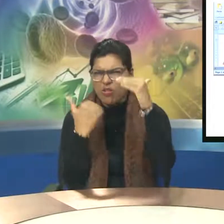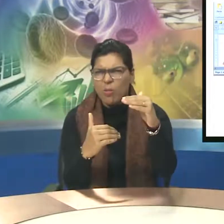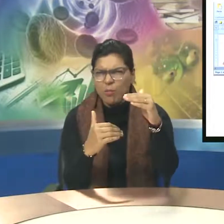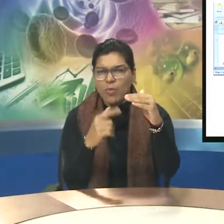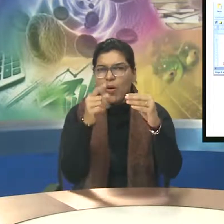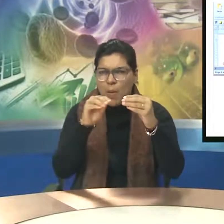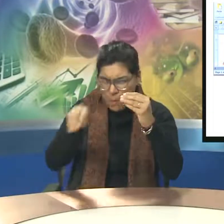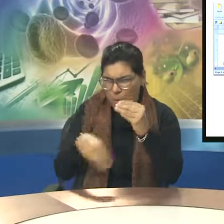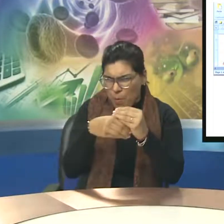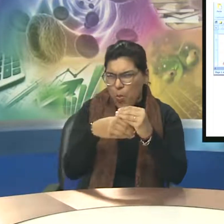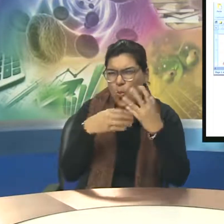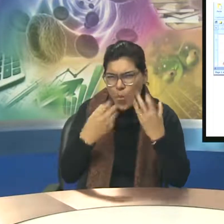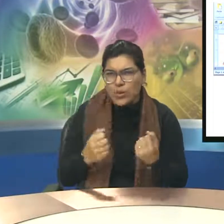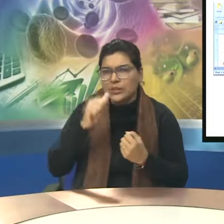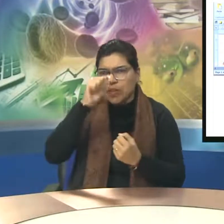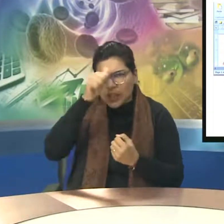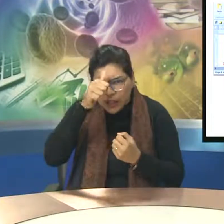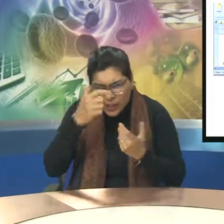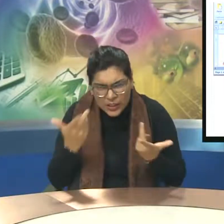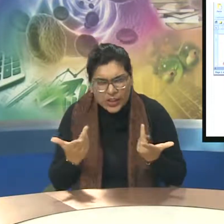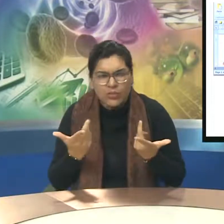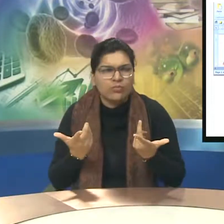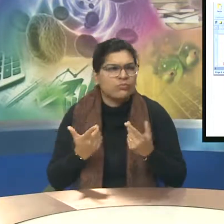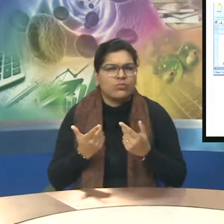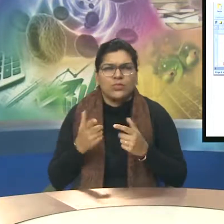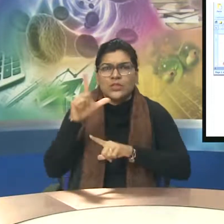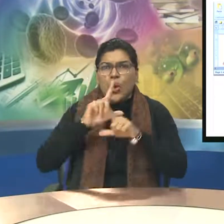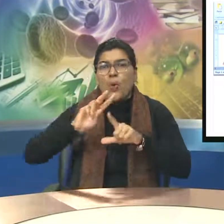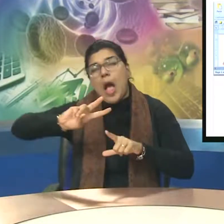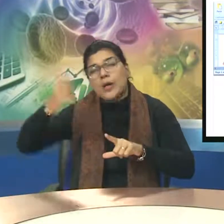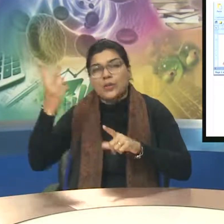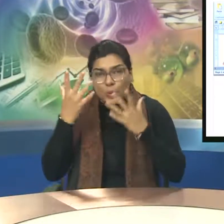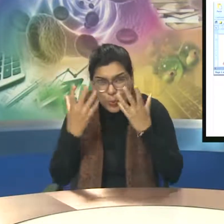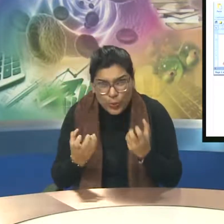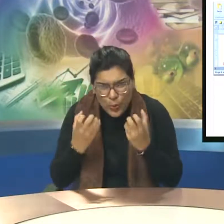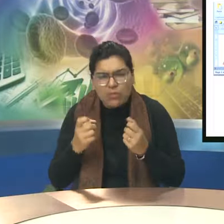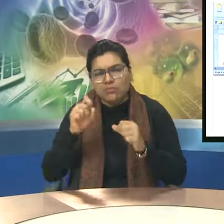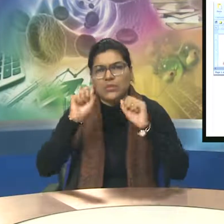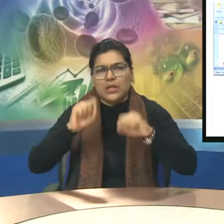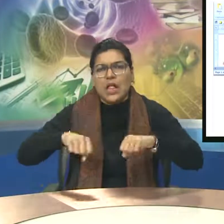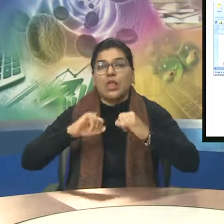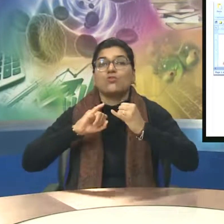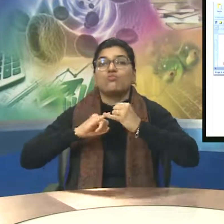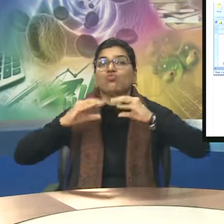whatever font we want, such as in Hindi language